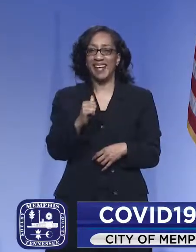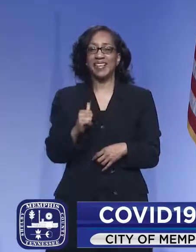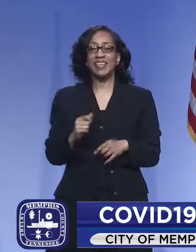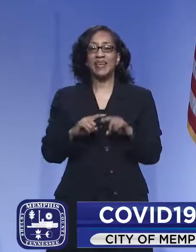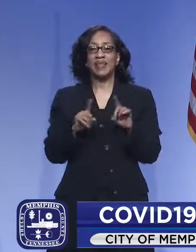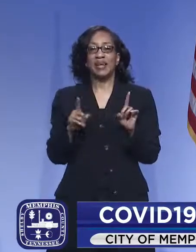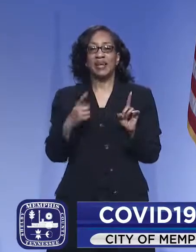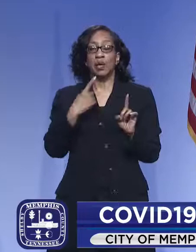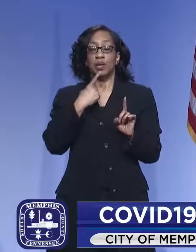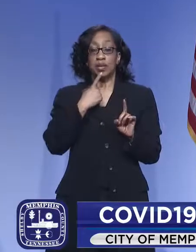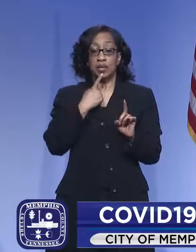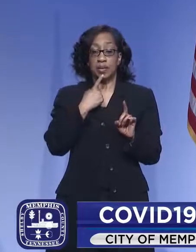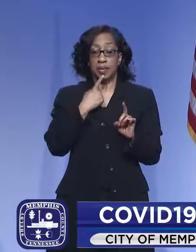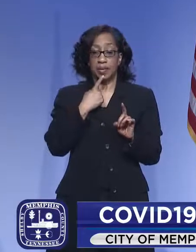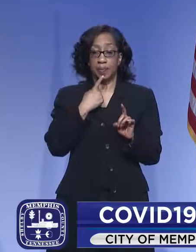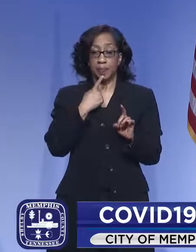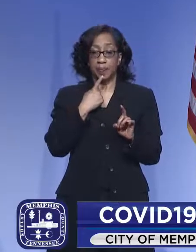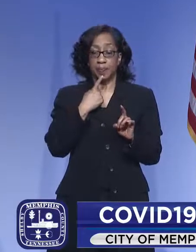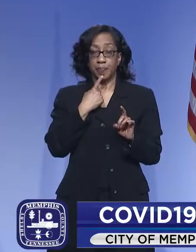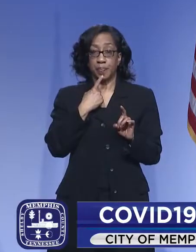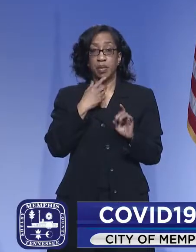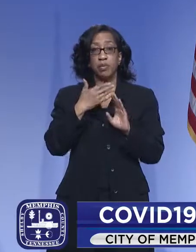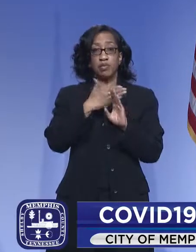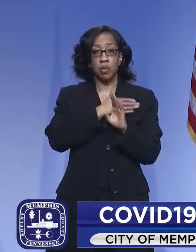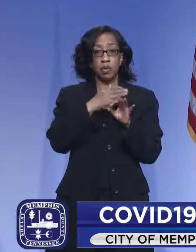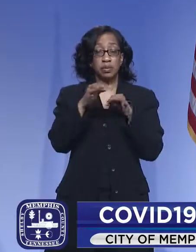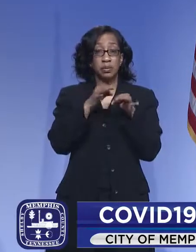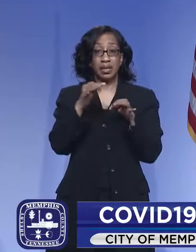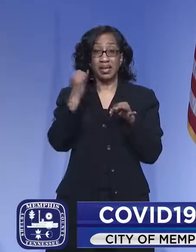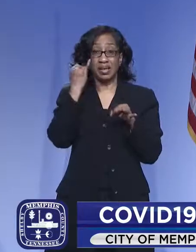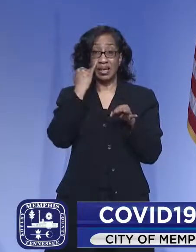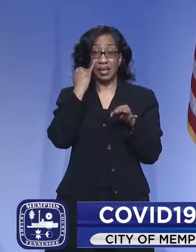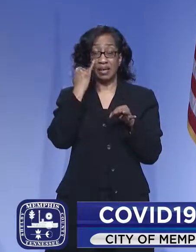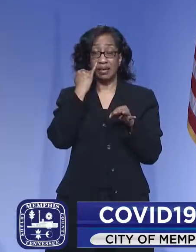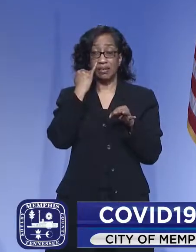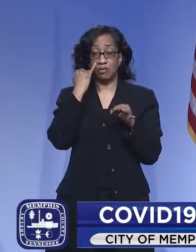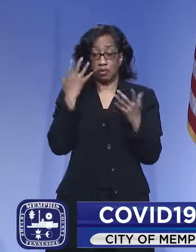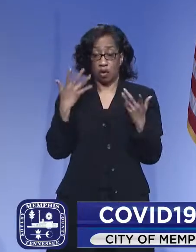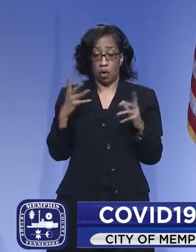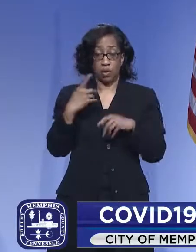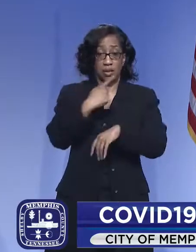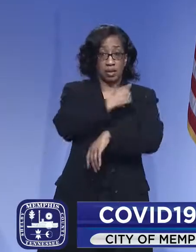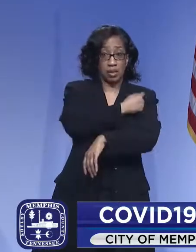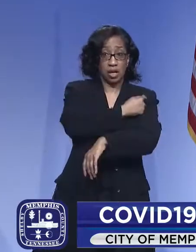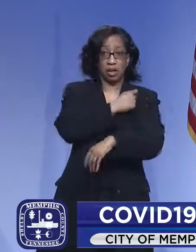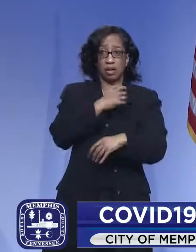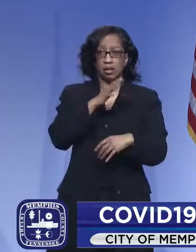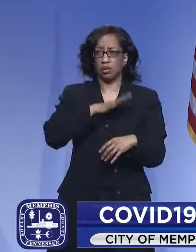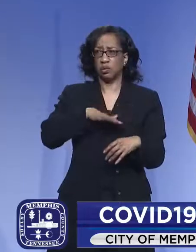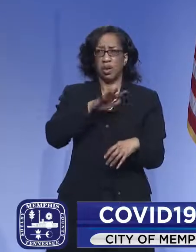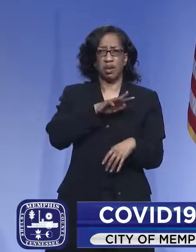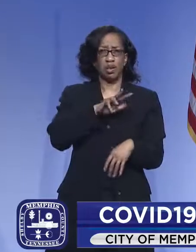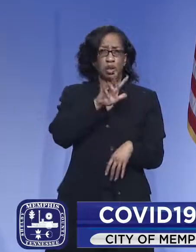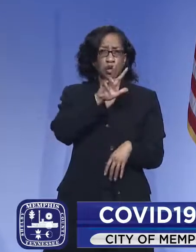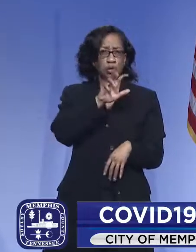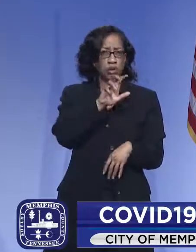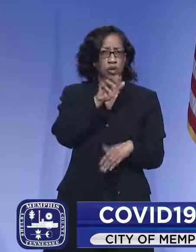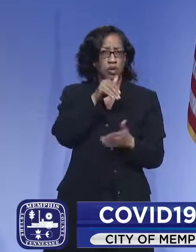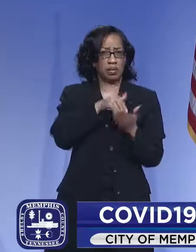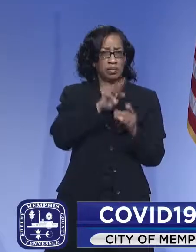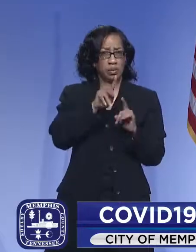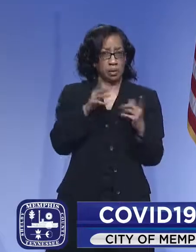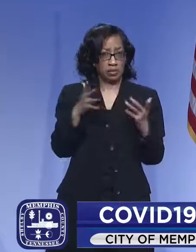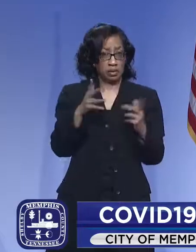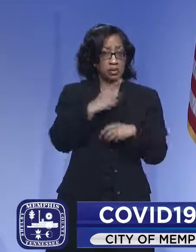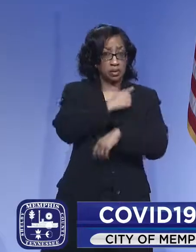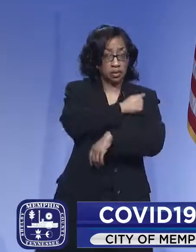say that's why I mentioned earlier, if you are one of the nearly 300,000 people or that have received an immunization,